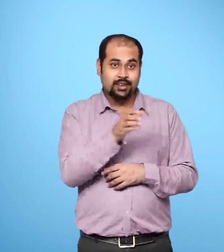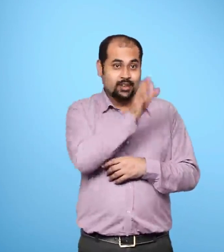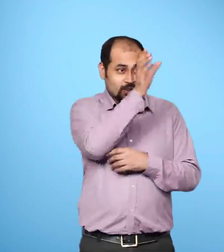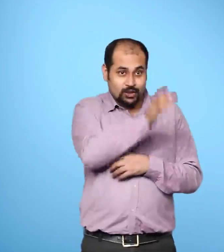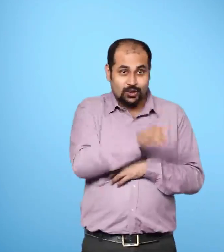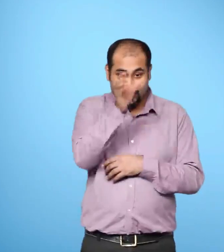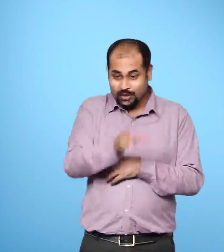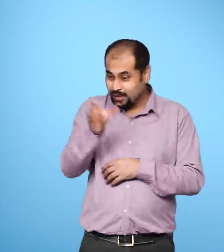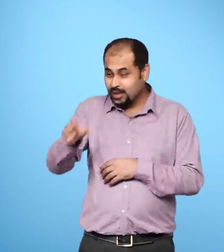And 4 columns.